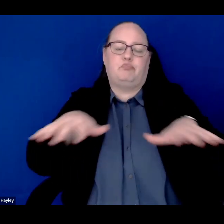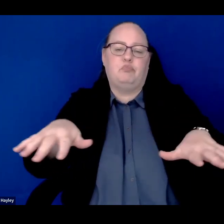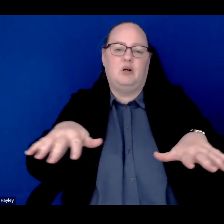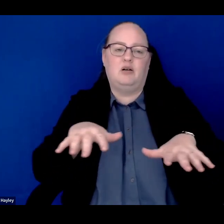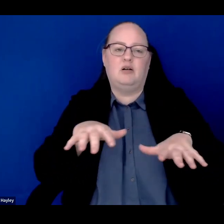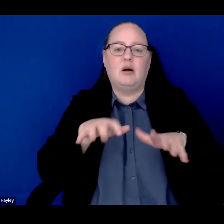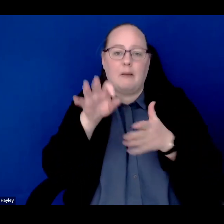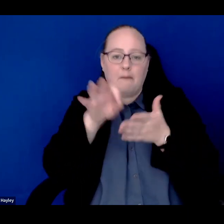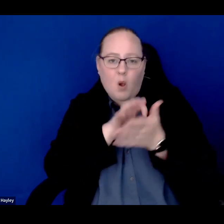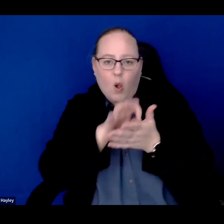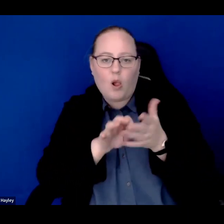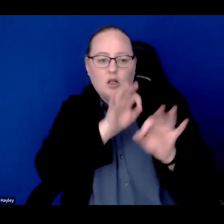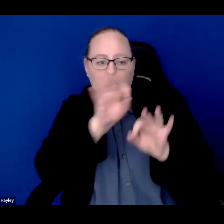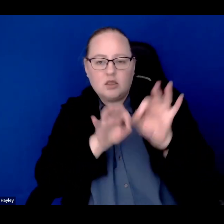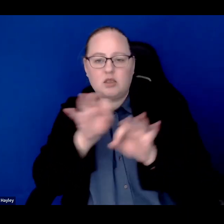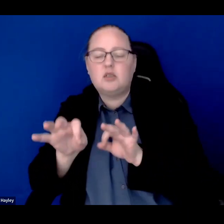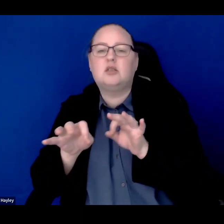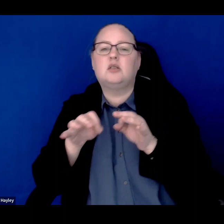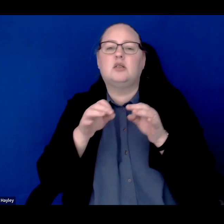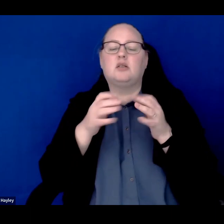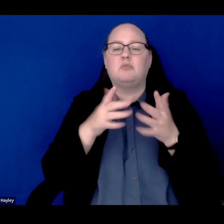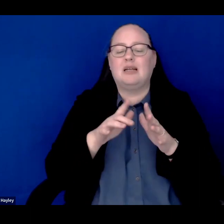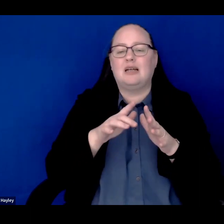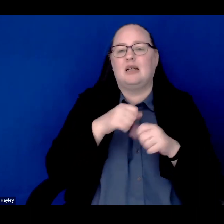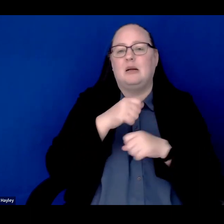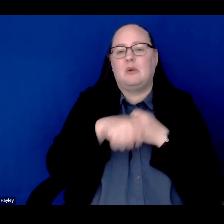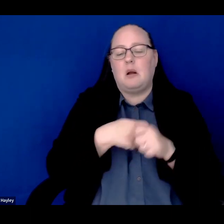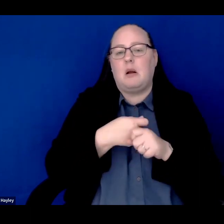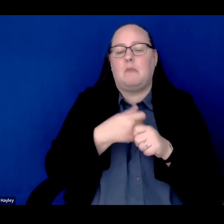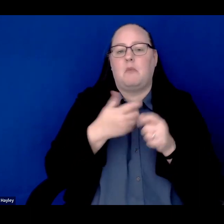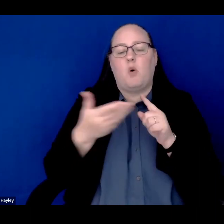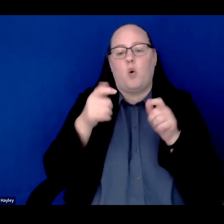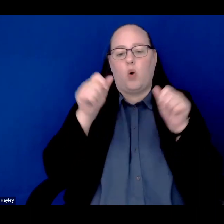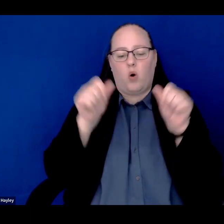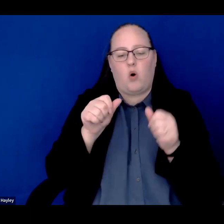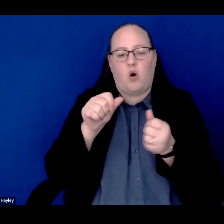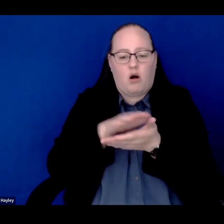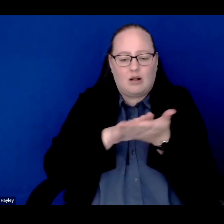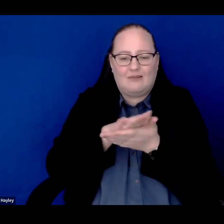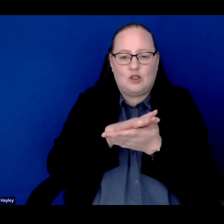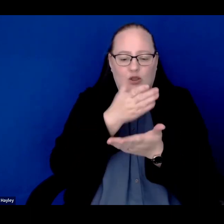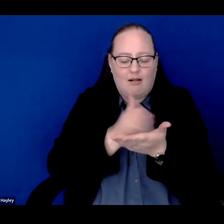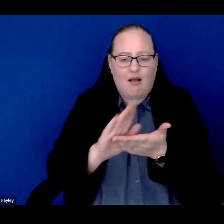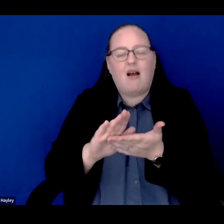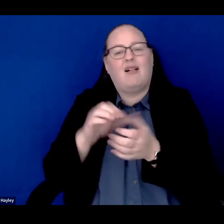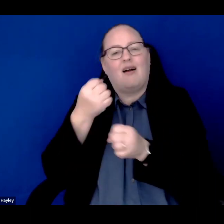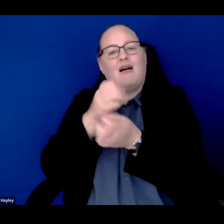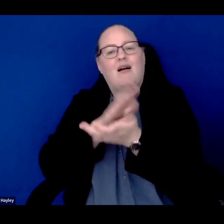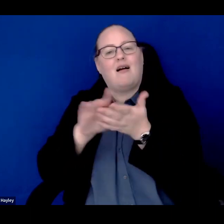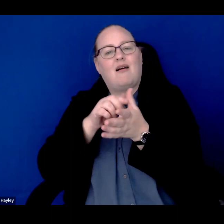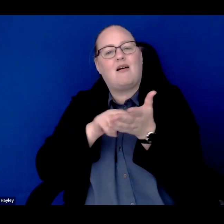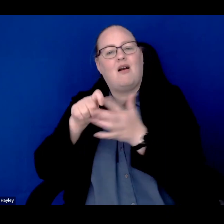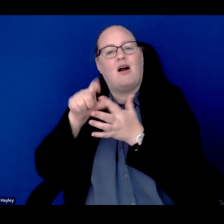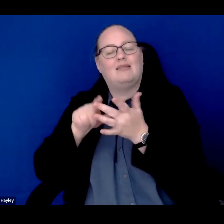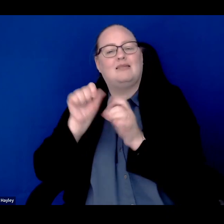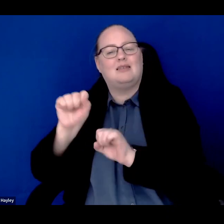with, that famous quote attributed to Gandhi, first they ignore you, then they laugh at you, then they fight you, and then you win. I'd